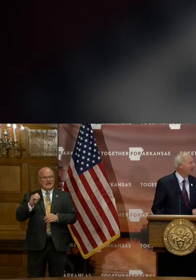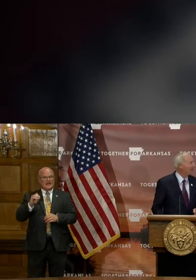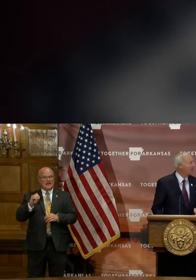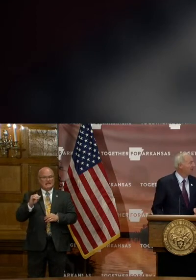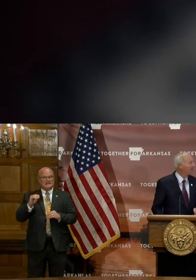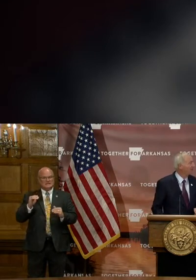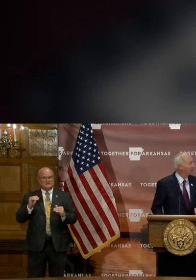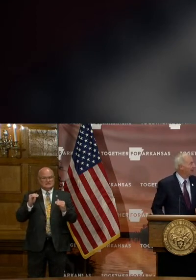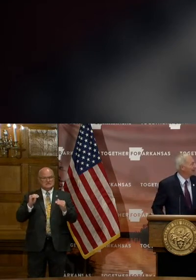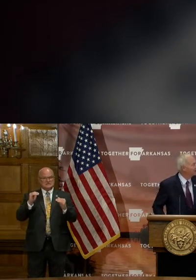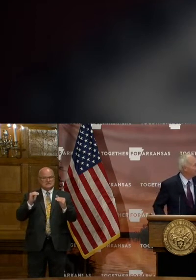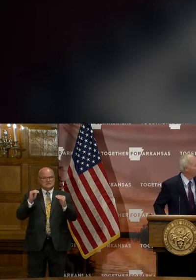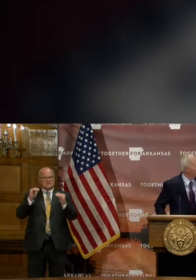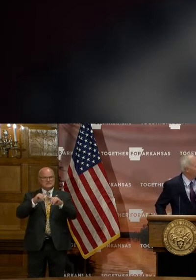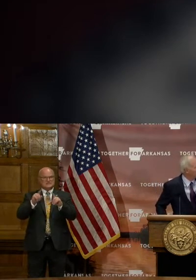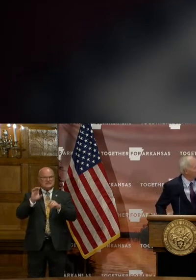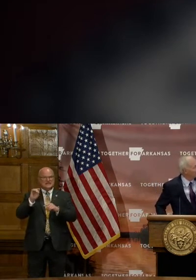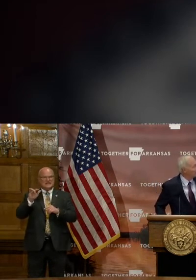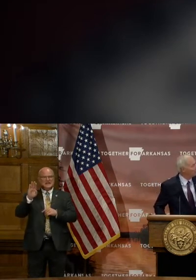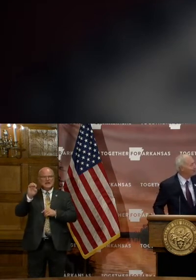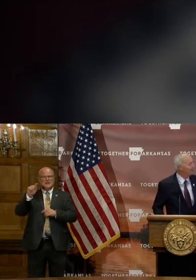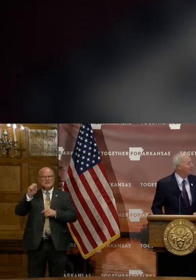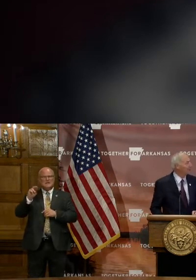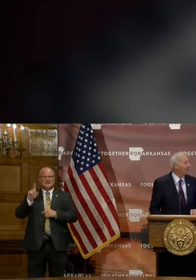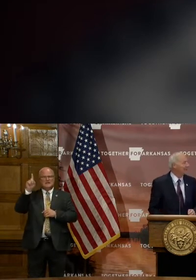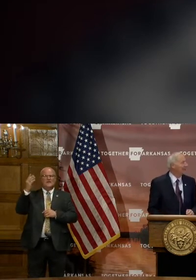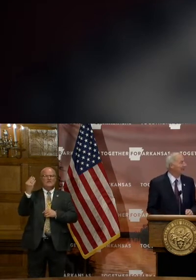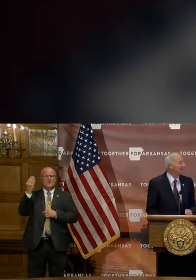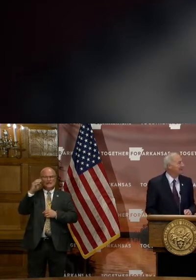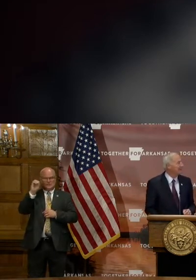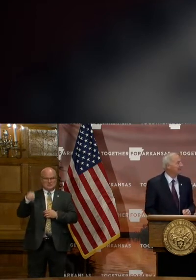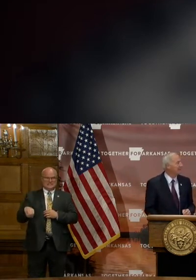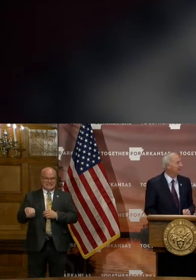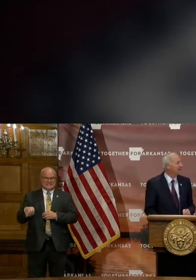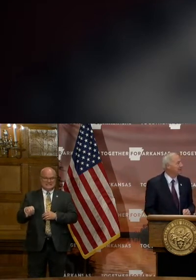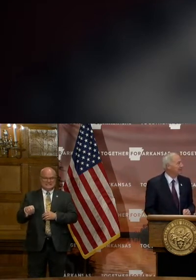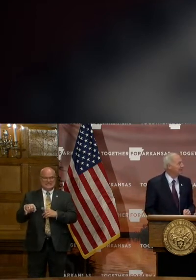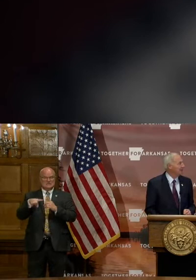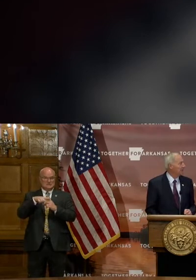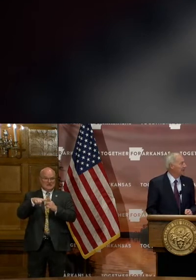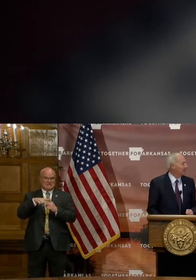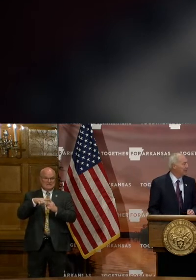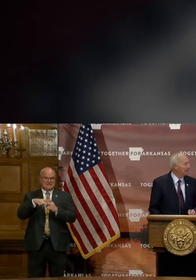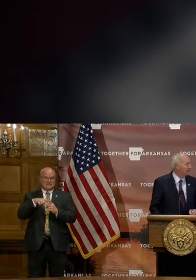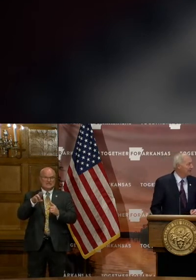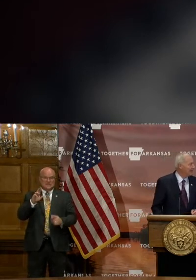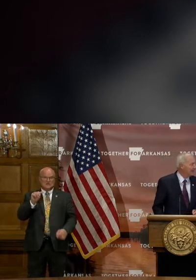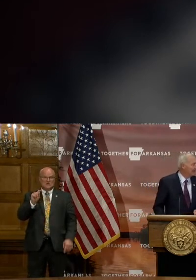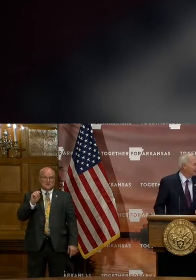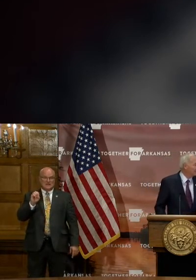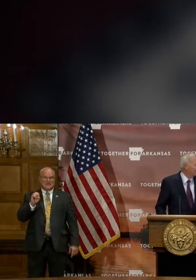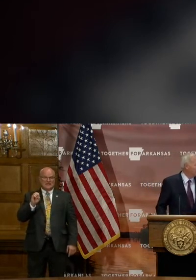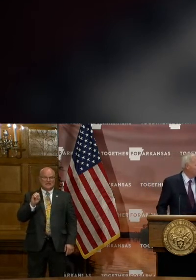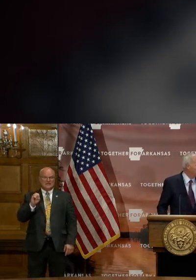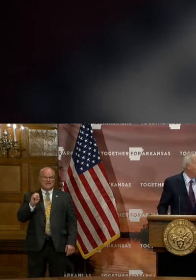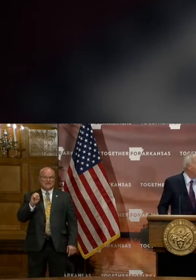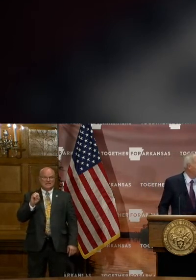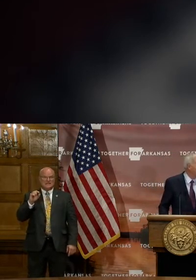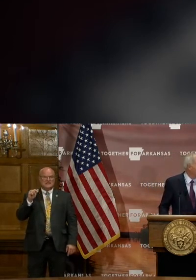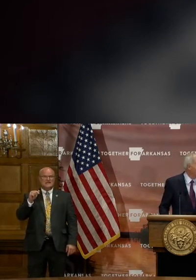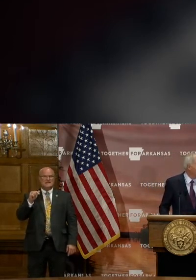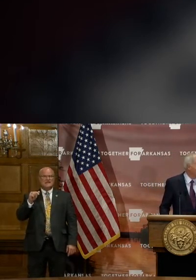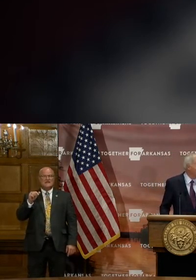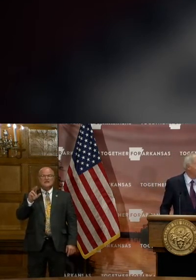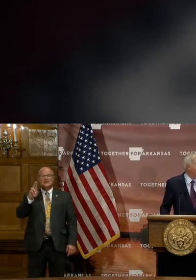up in a number of different counties. Benton County is up at 14% positivity rate. You go down